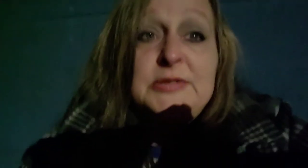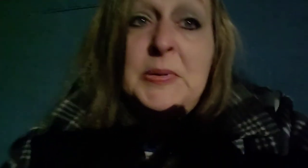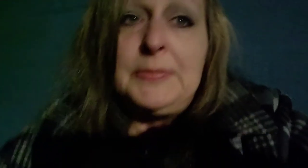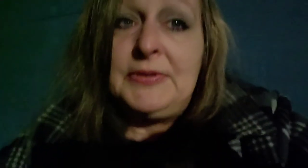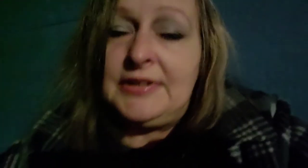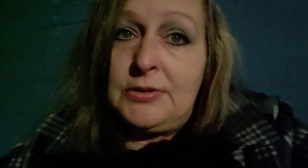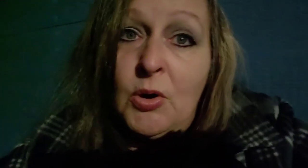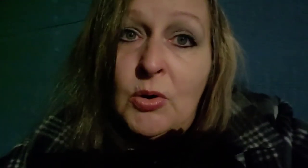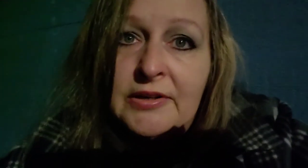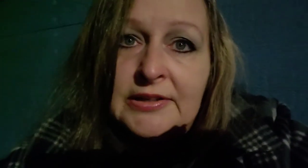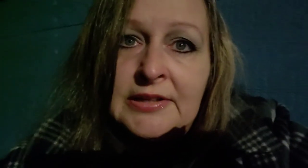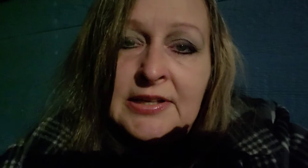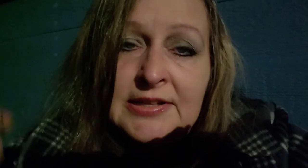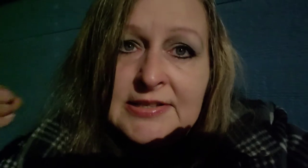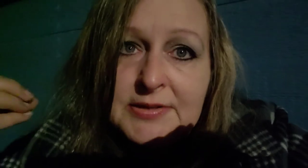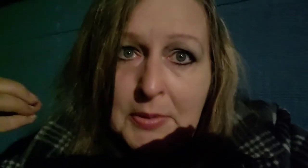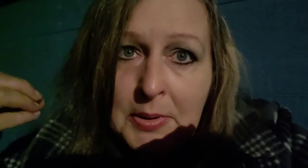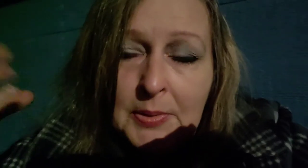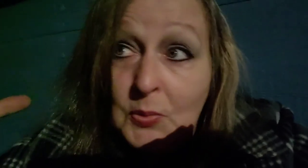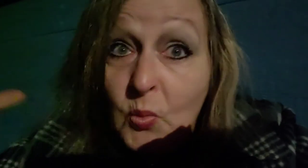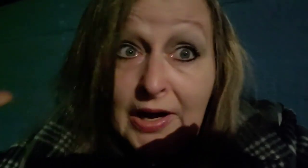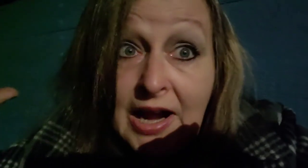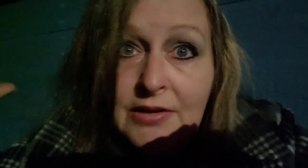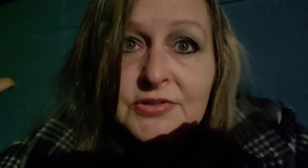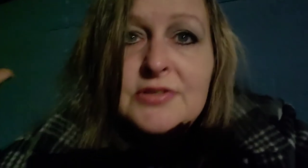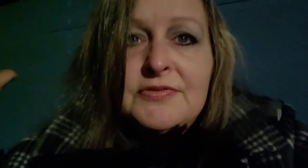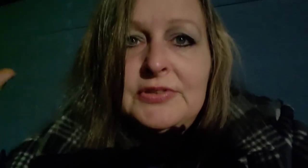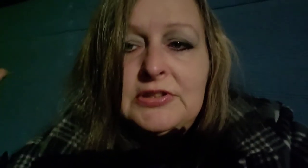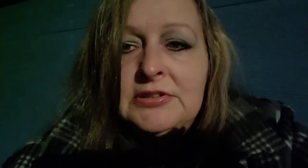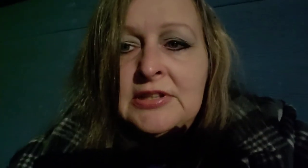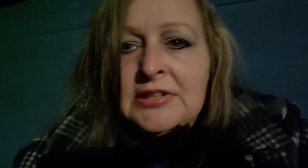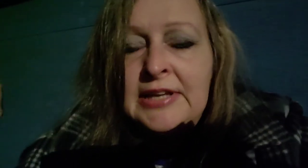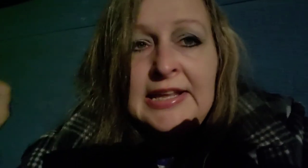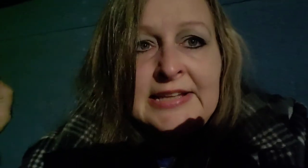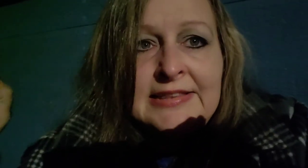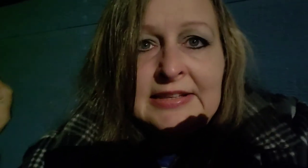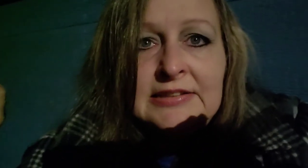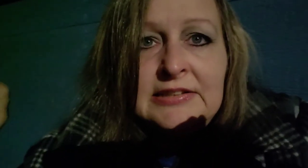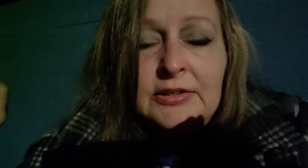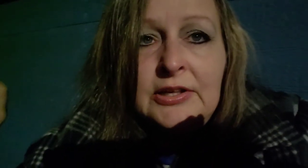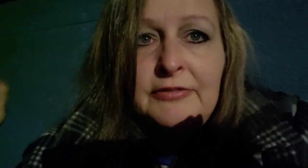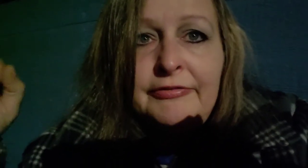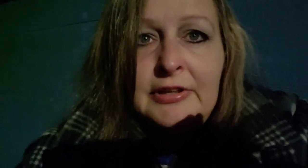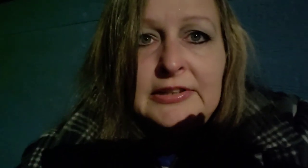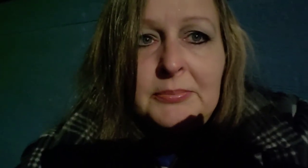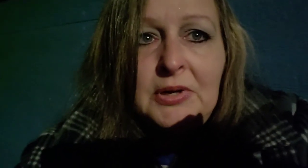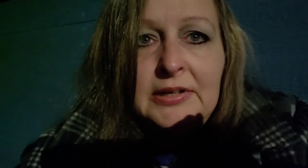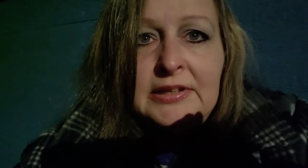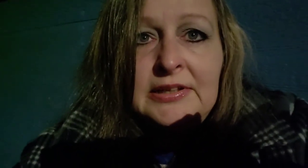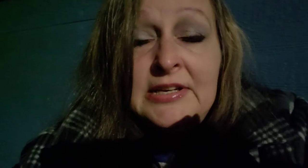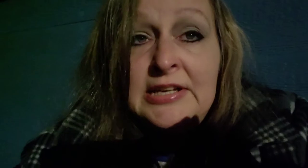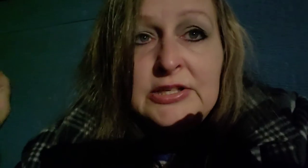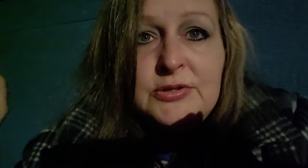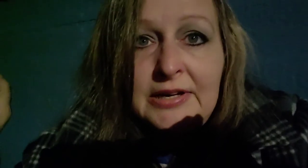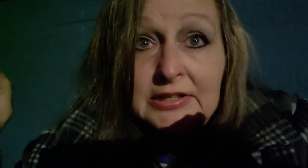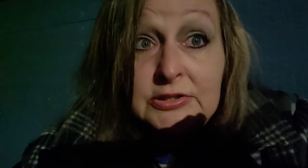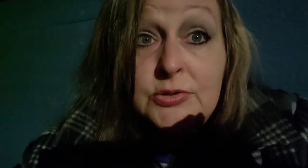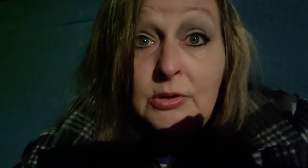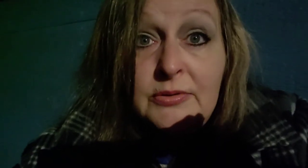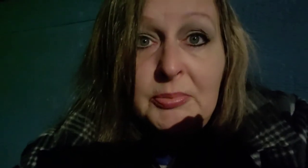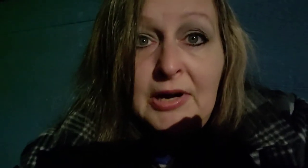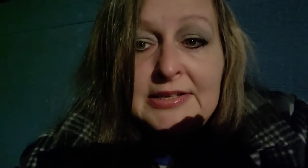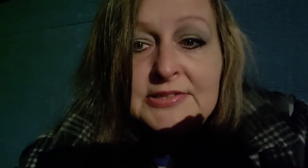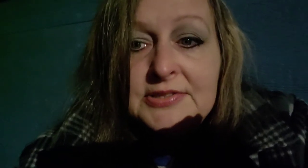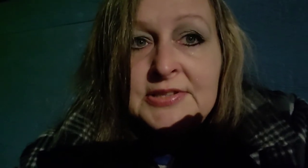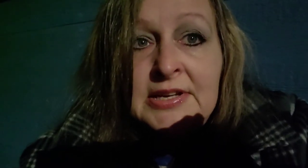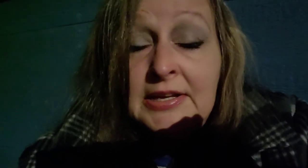So these people that are hoarding these warehouses full, and they think that they're going to flood the market and try to